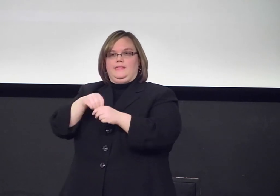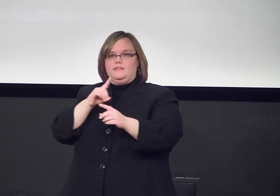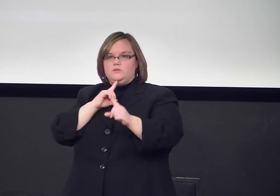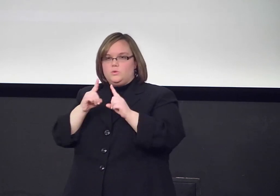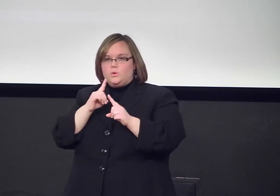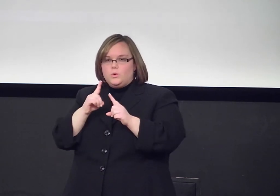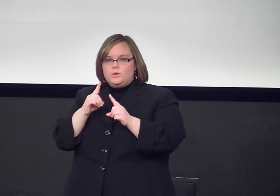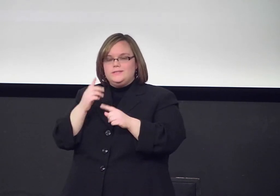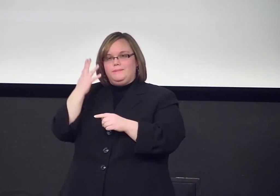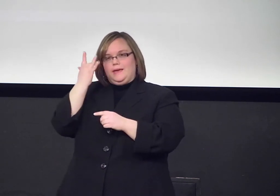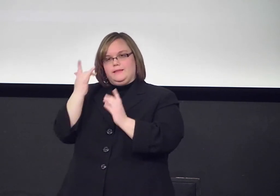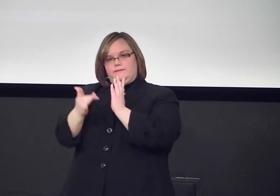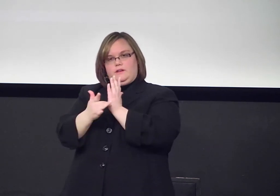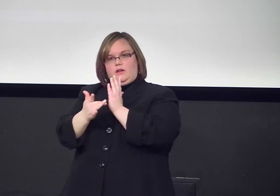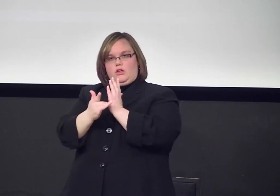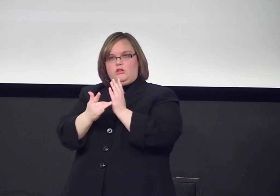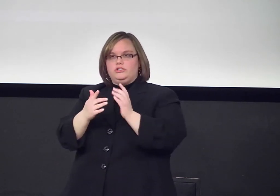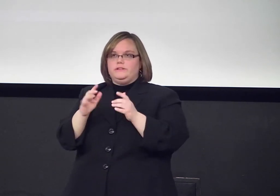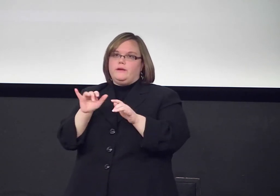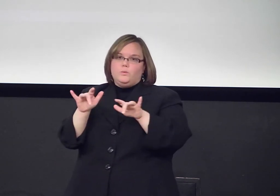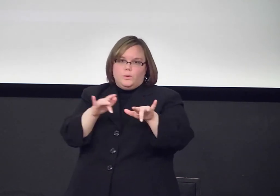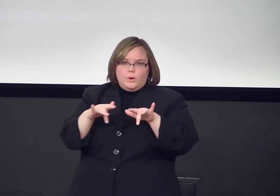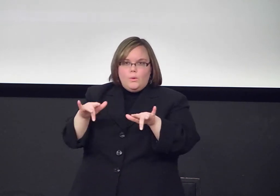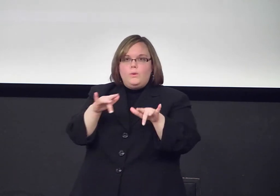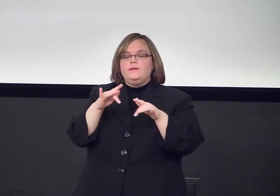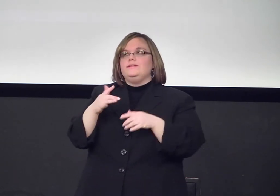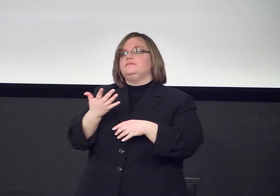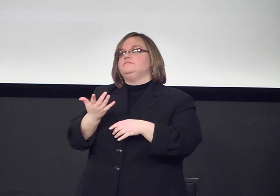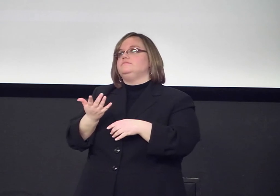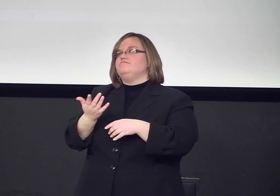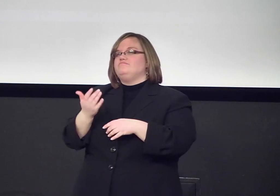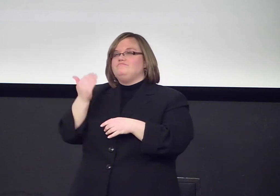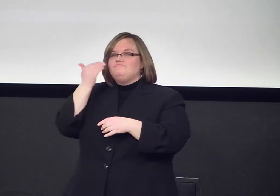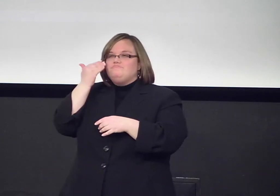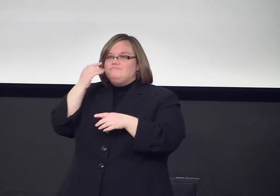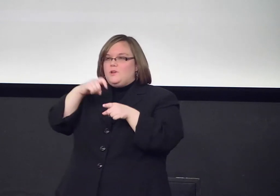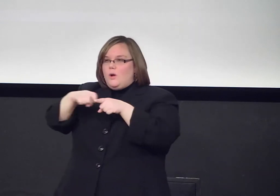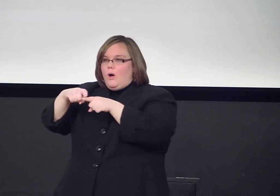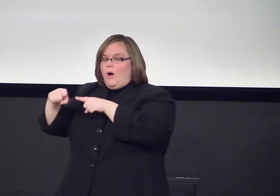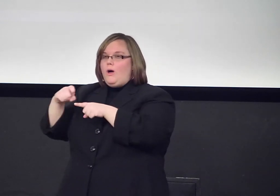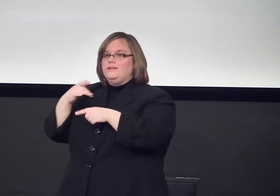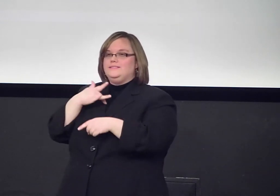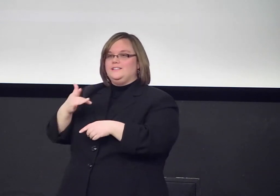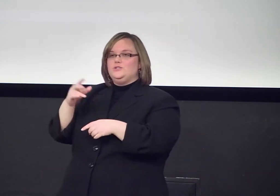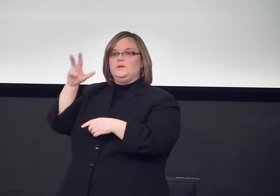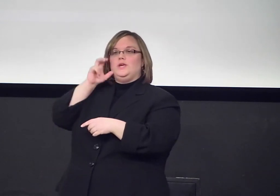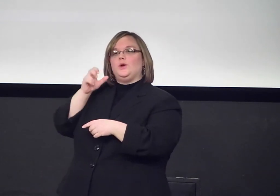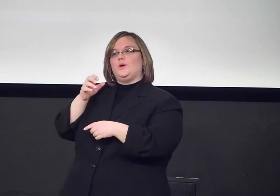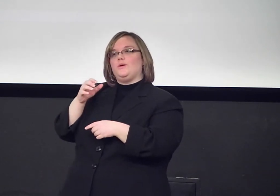And that was a common theme that came up in interviews. There may have been issues with recordings